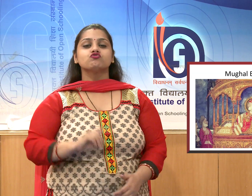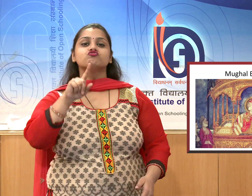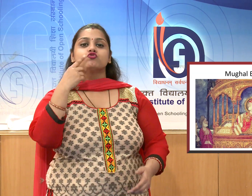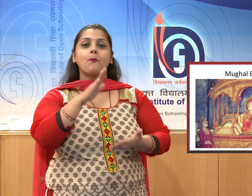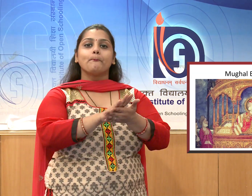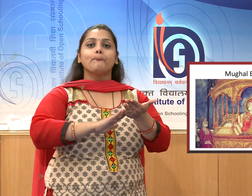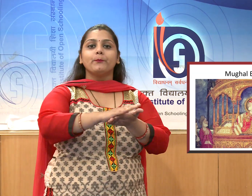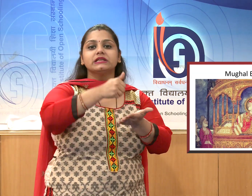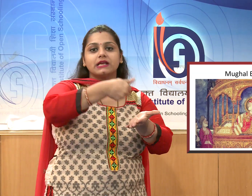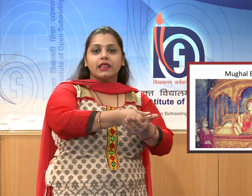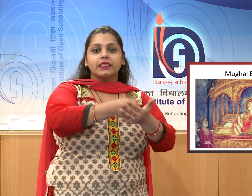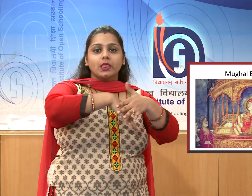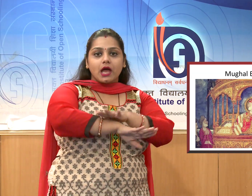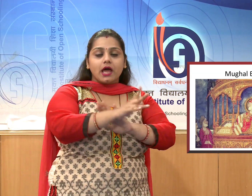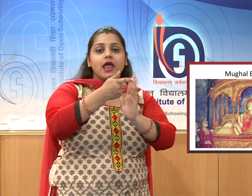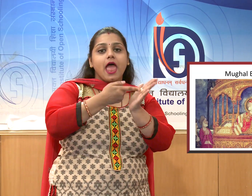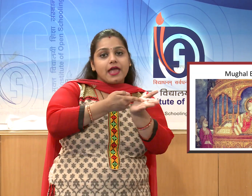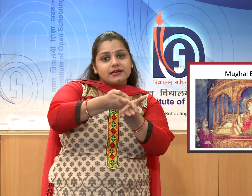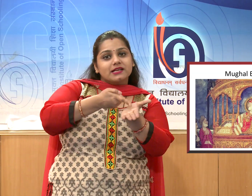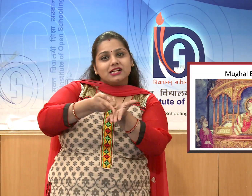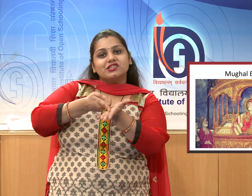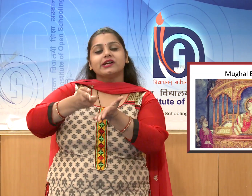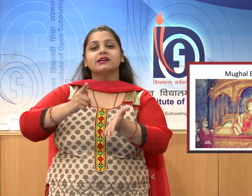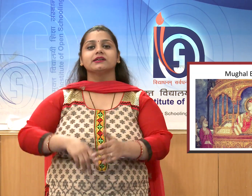was based on the surplus of